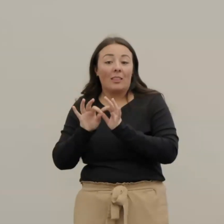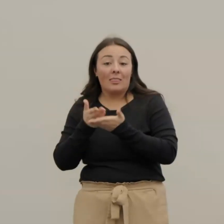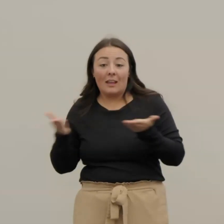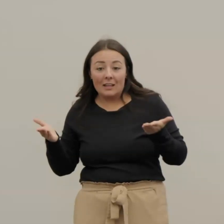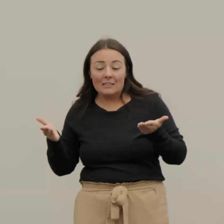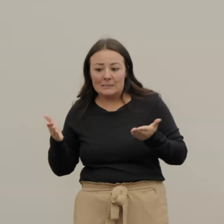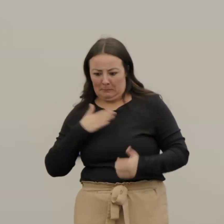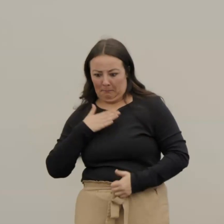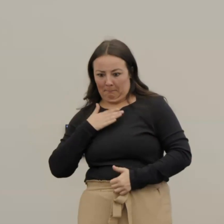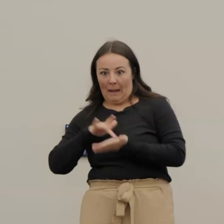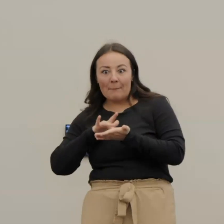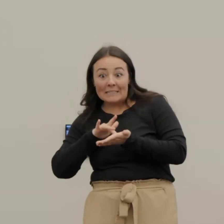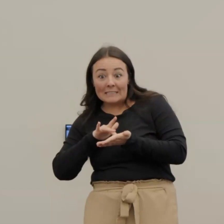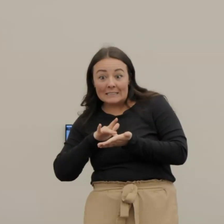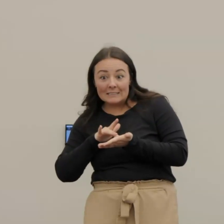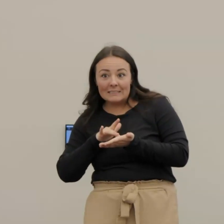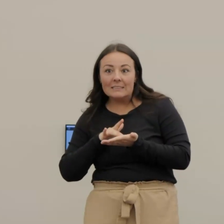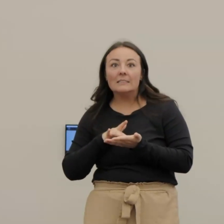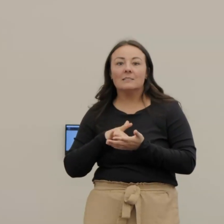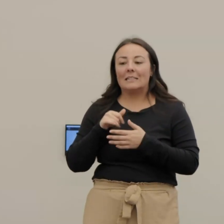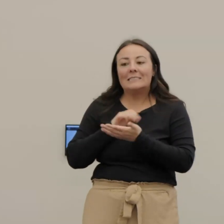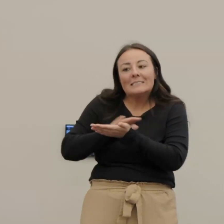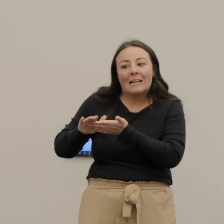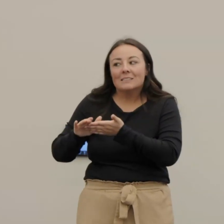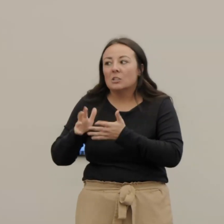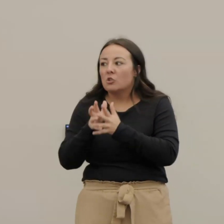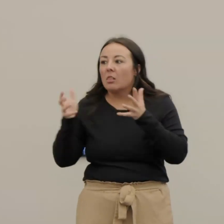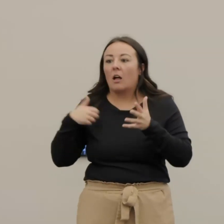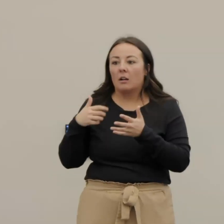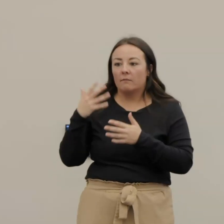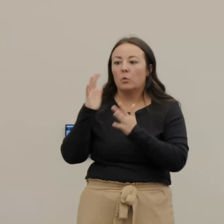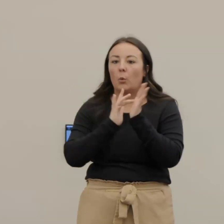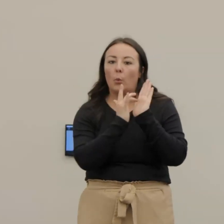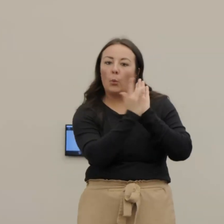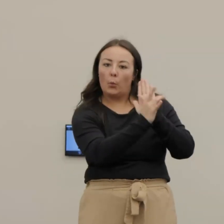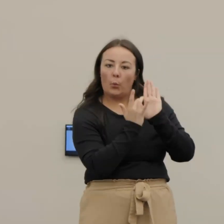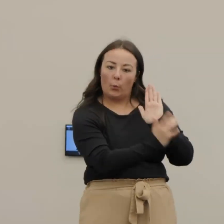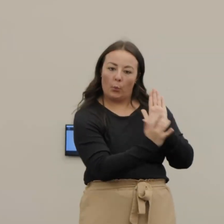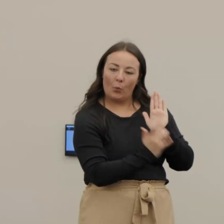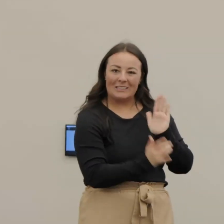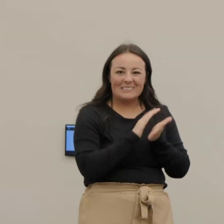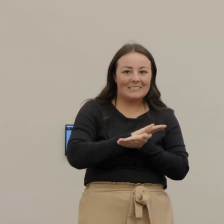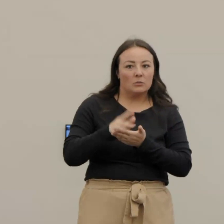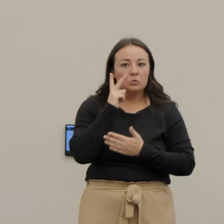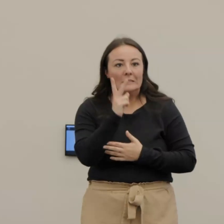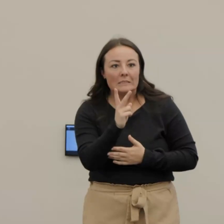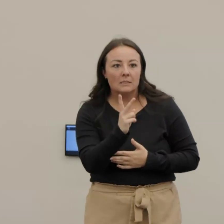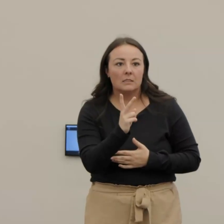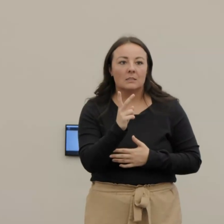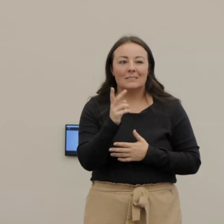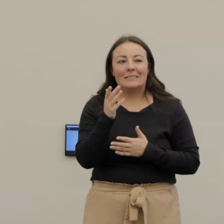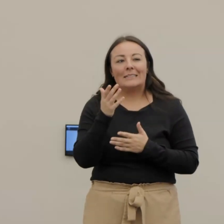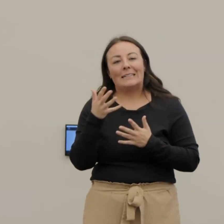And those are so clear. There's white space. And the other one, it kind of in a way reminds